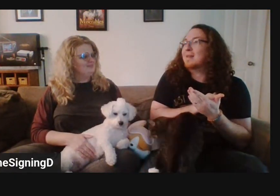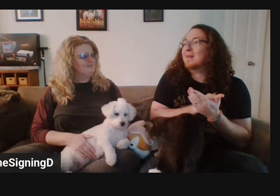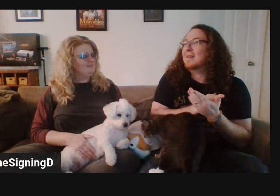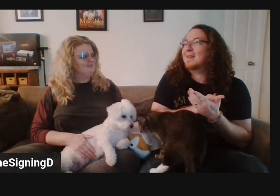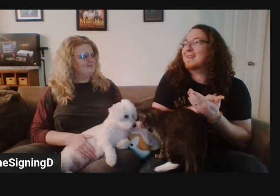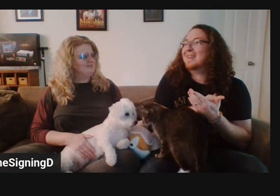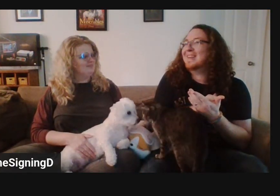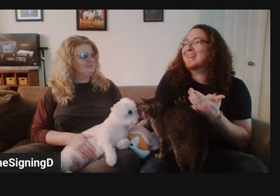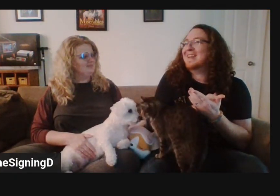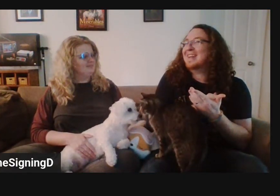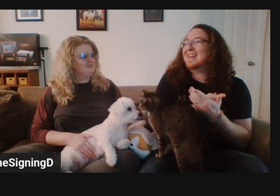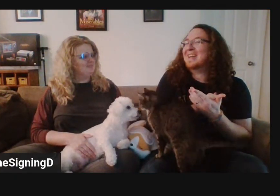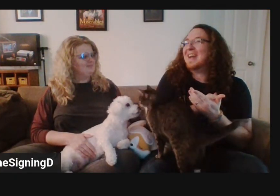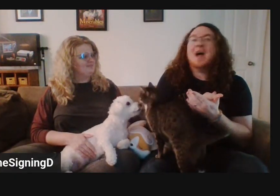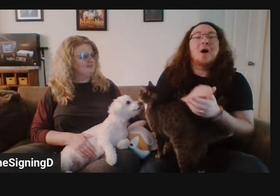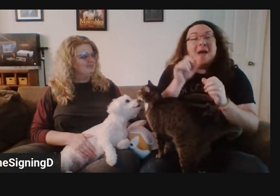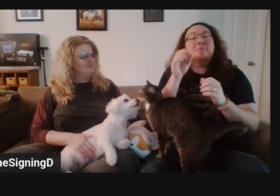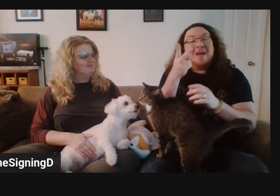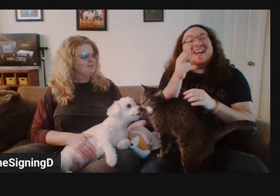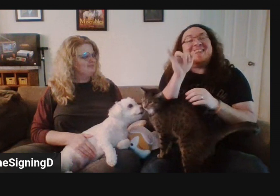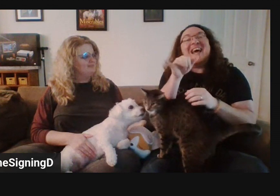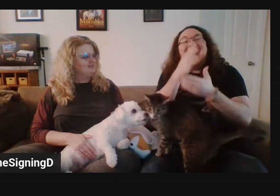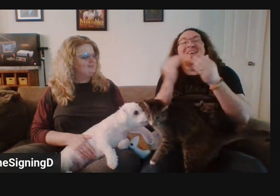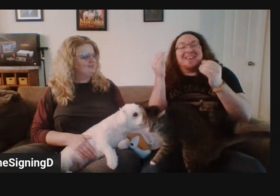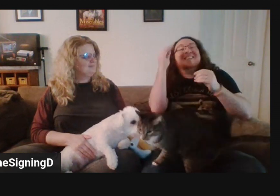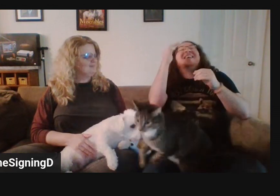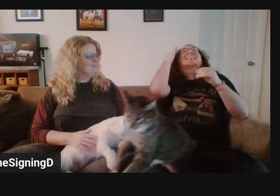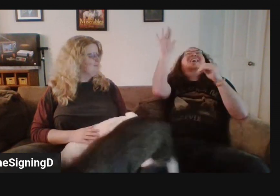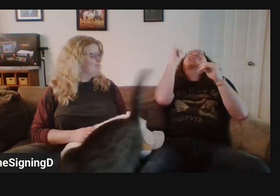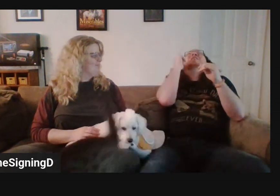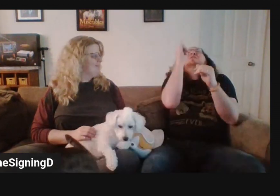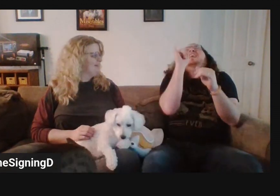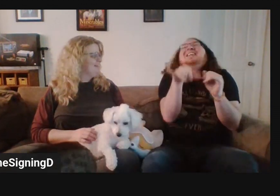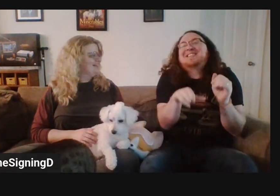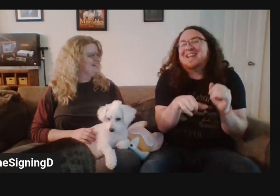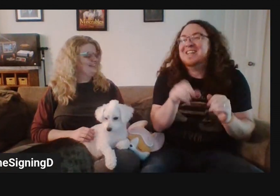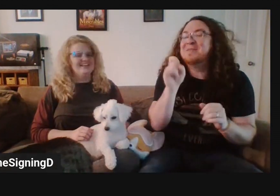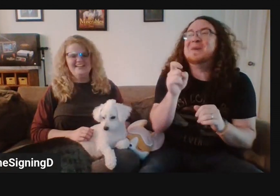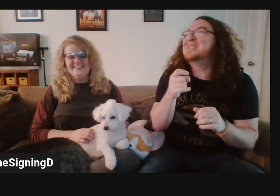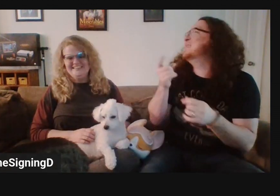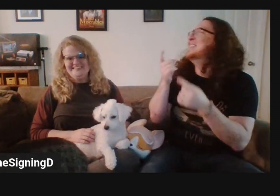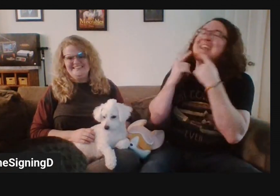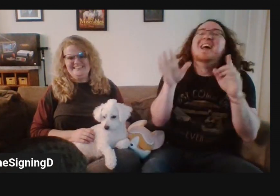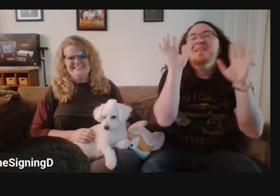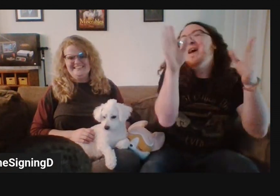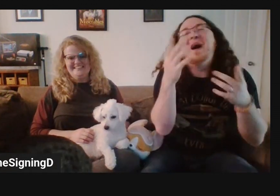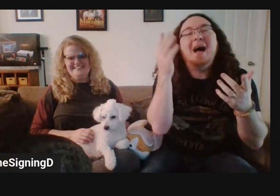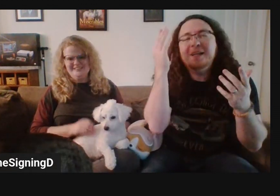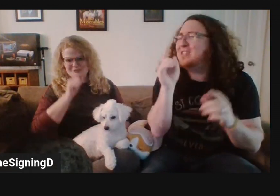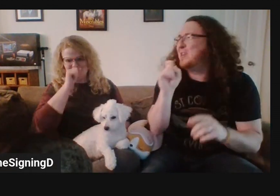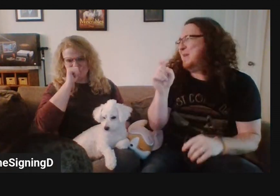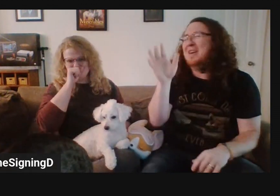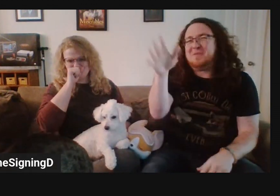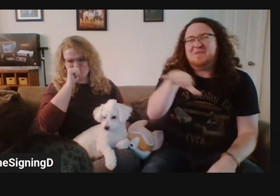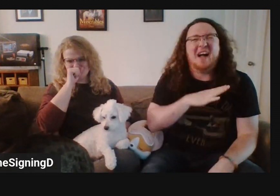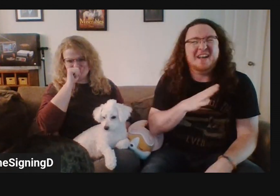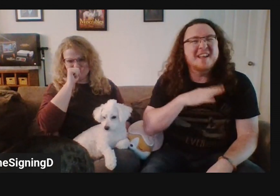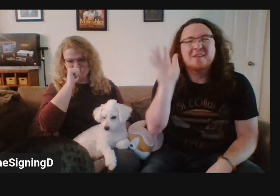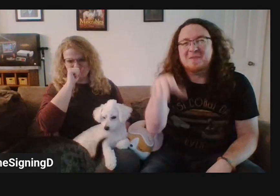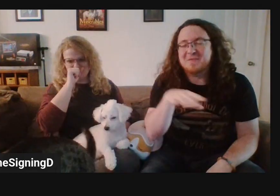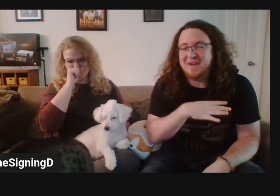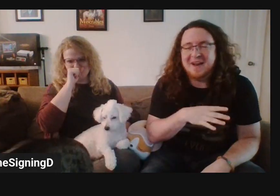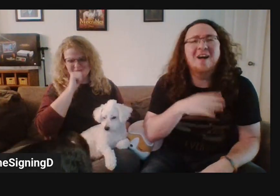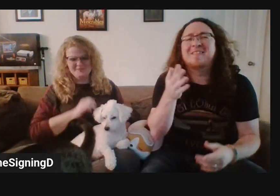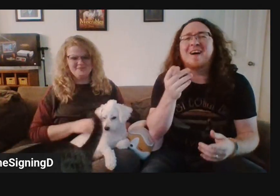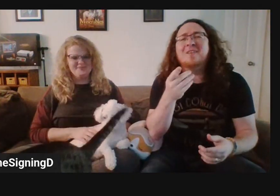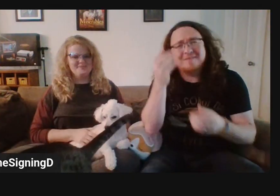tell everybody? Do I need to edit that out? And we'll edit that out because I don't know if that's supposed to be that. No, it'll be fine.